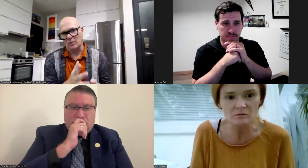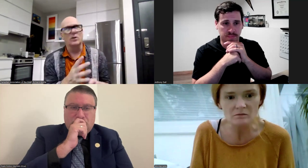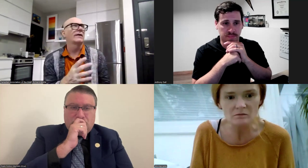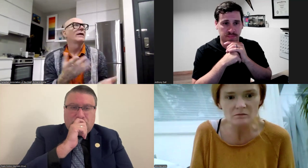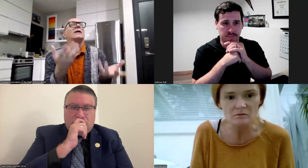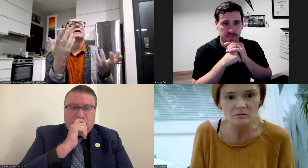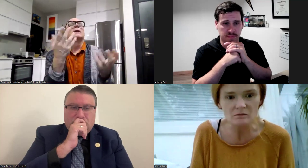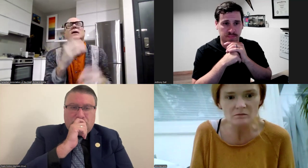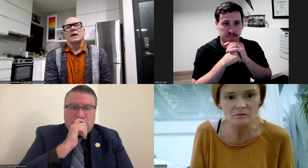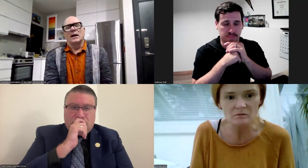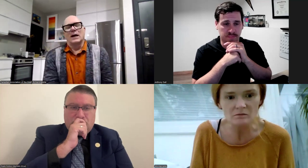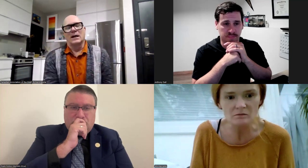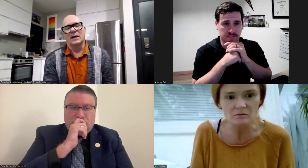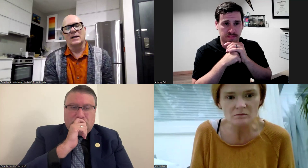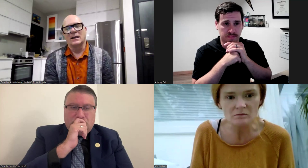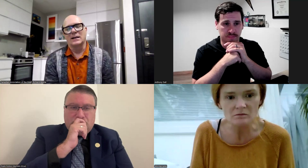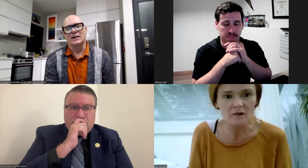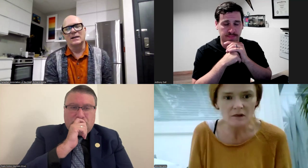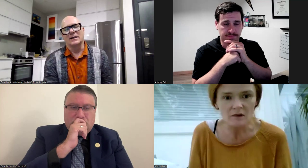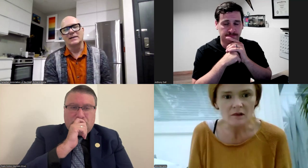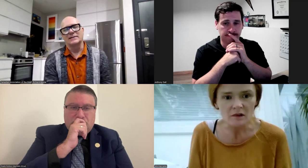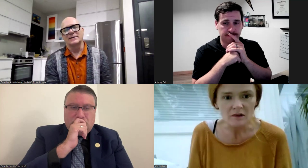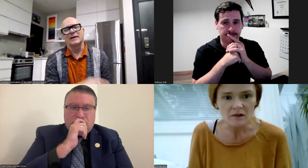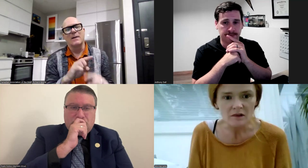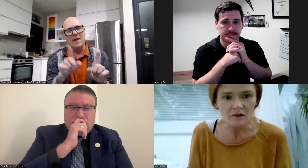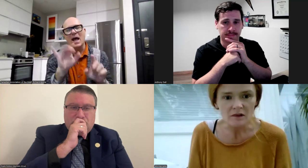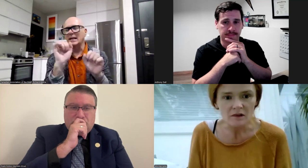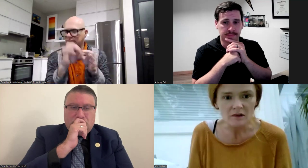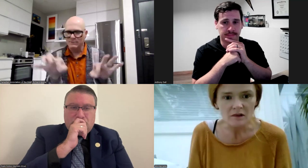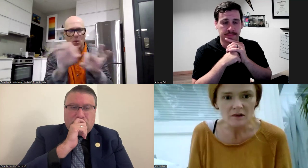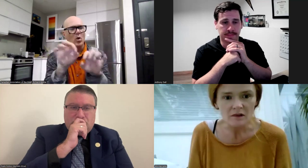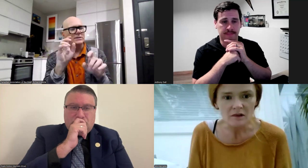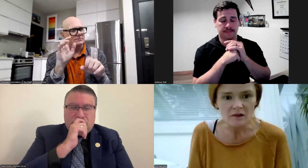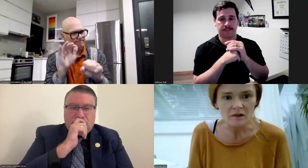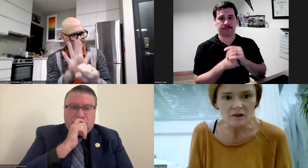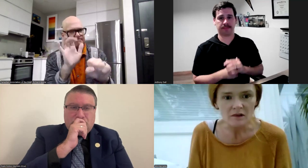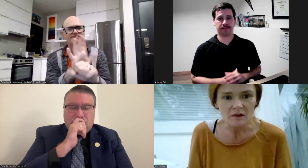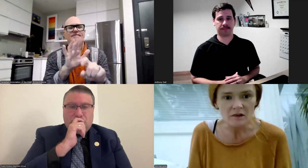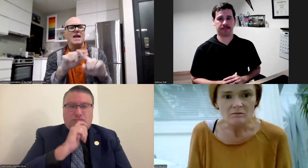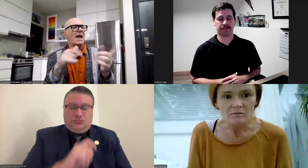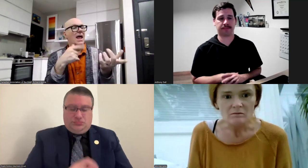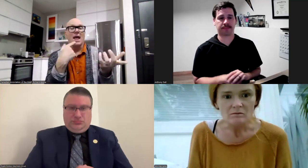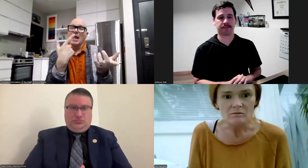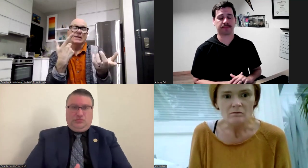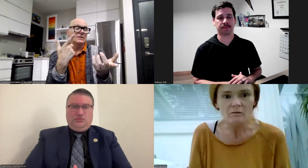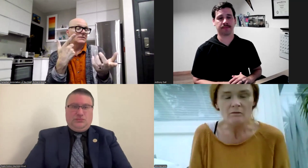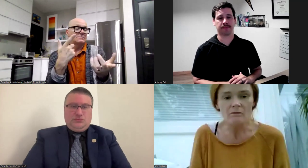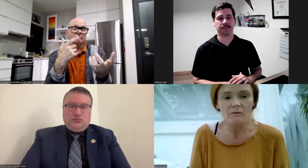one interpreter. One interpreter. So yes, it is important to keep advocating.